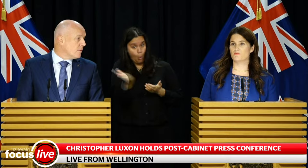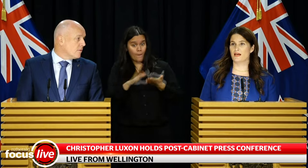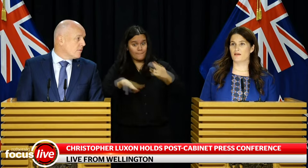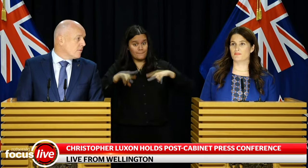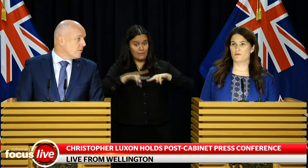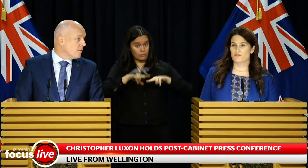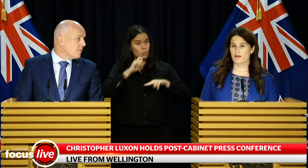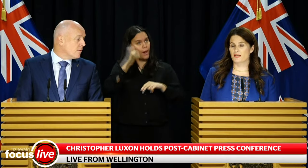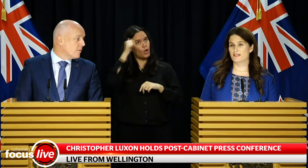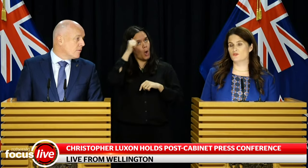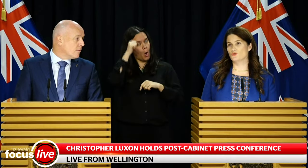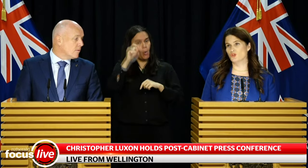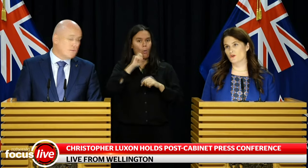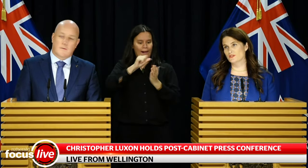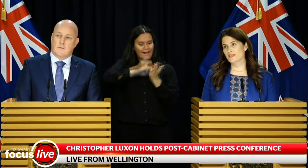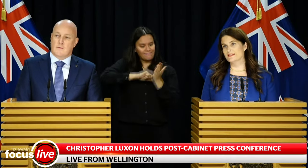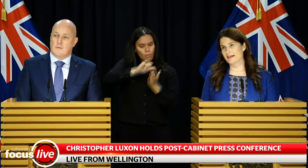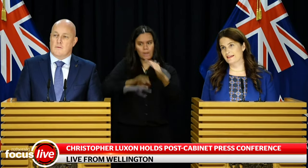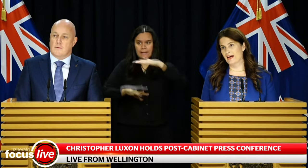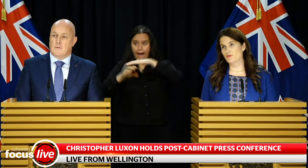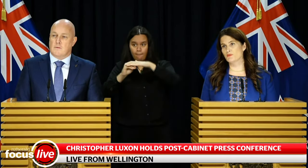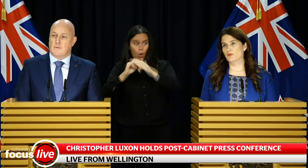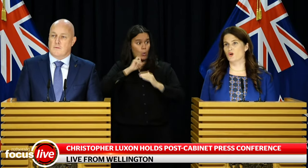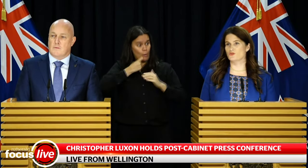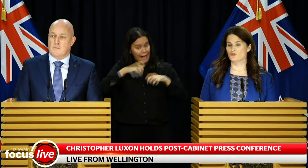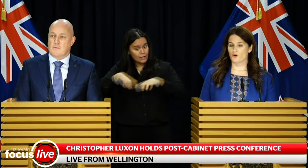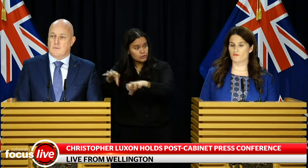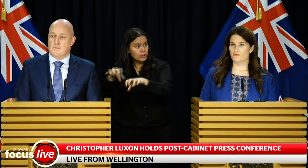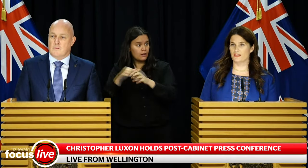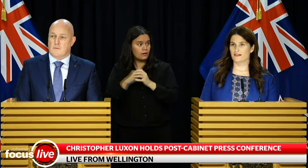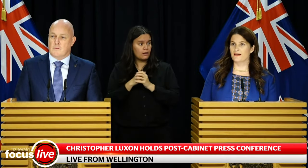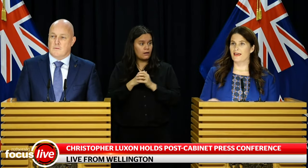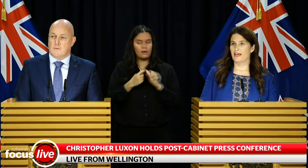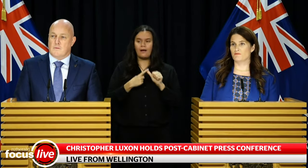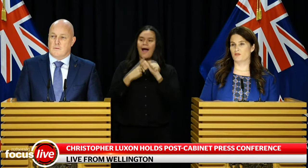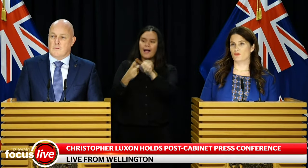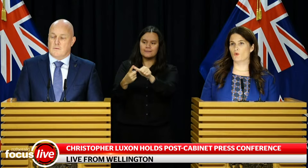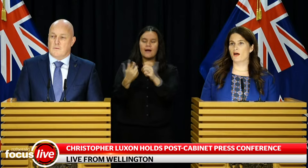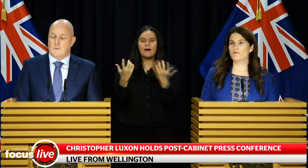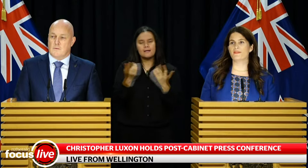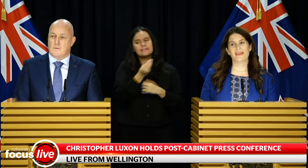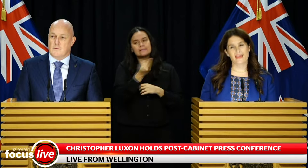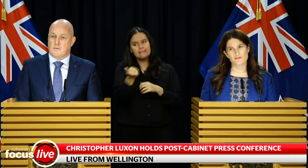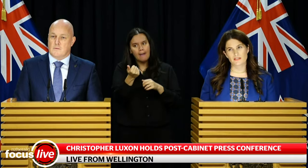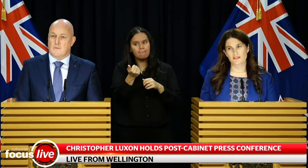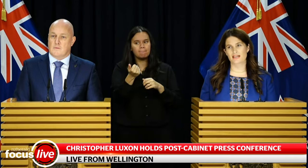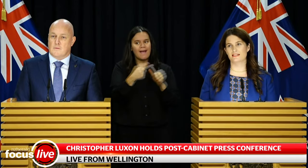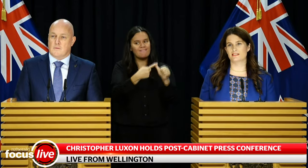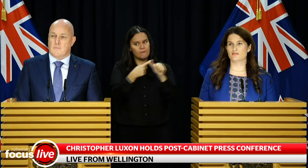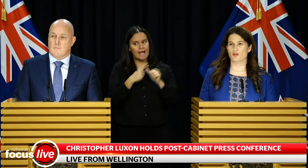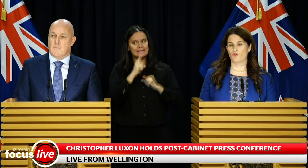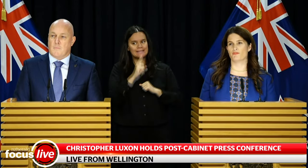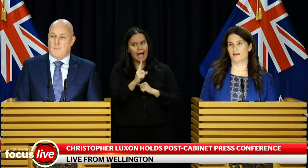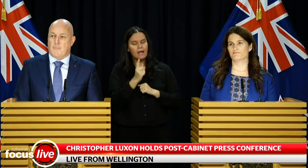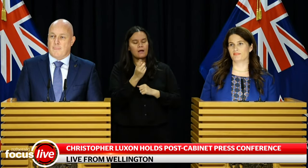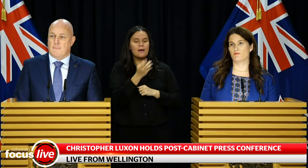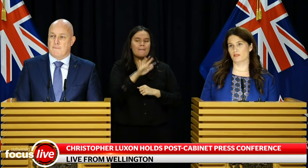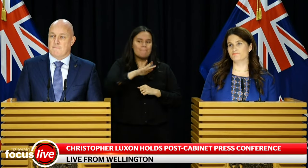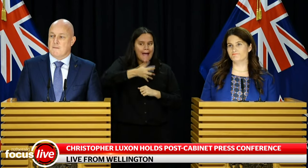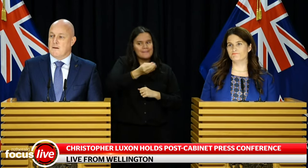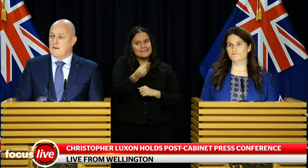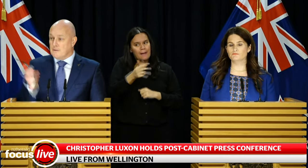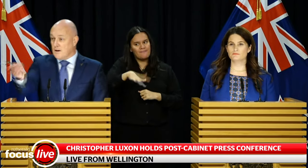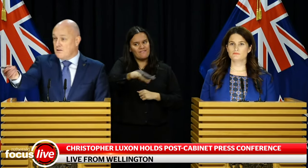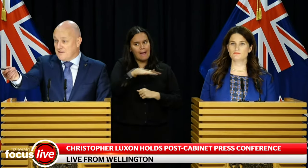be some families who don't take it up because of the admin required, but they haven't given us an estimate of that